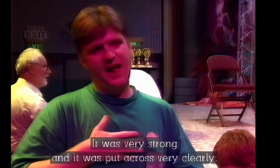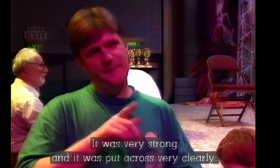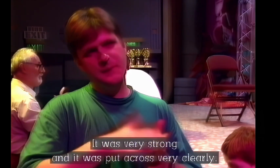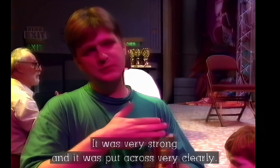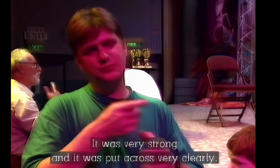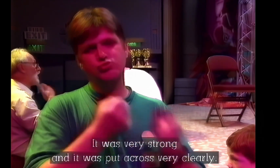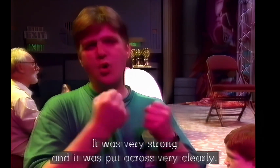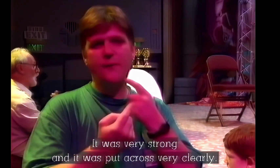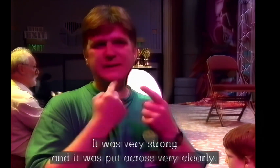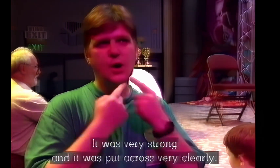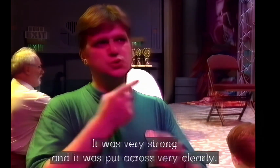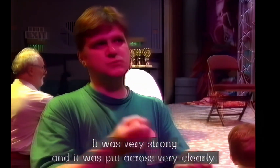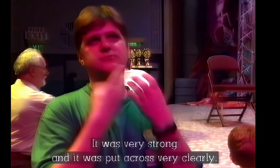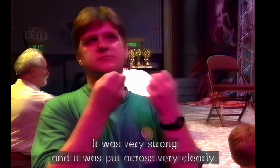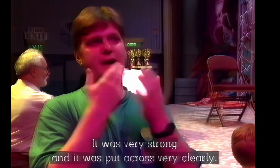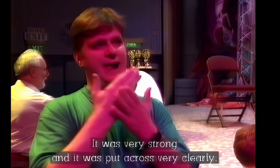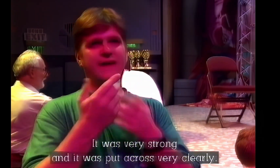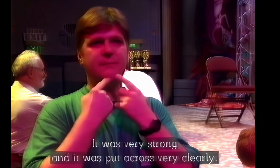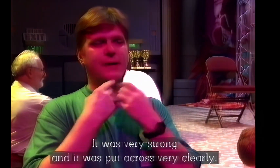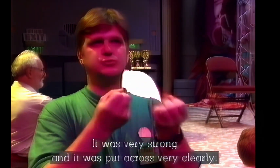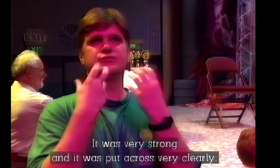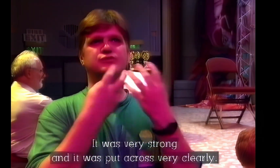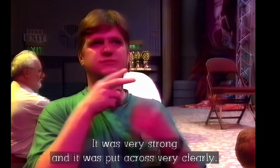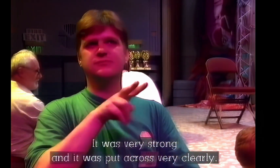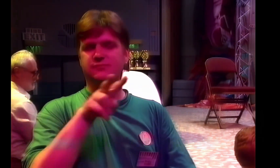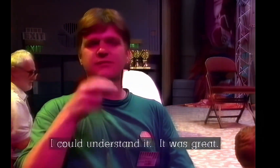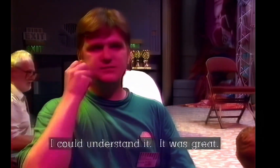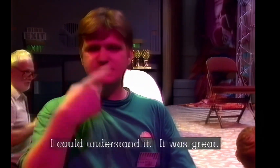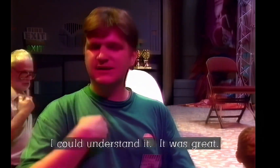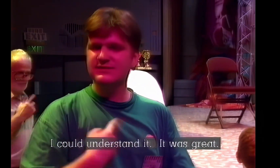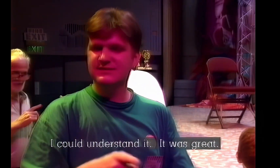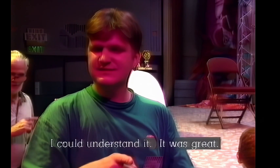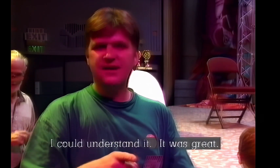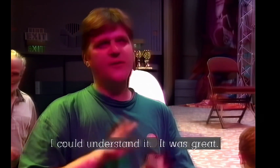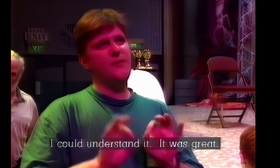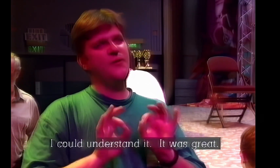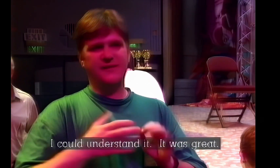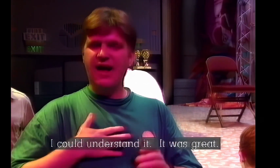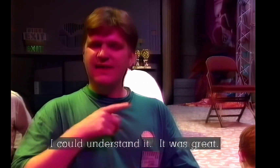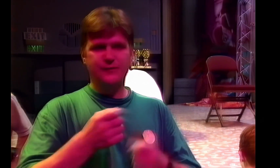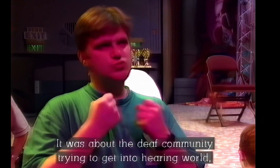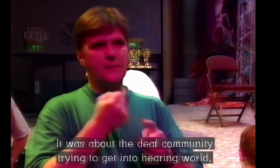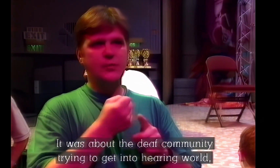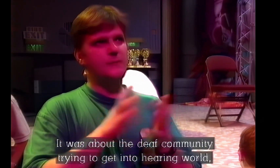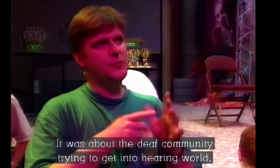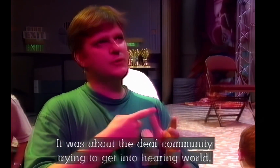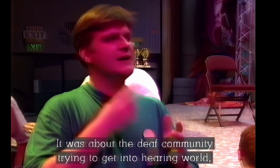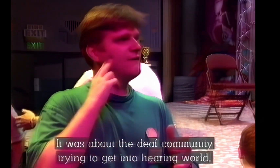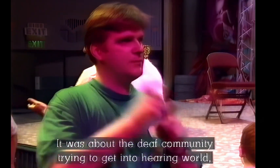that because it was very strong in what it was saying, and it was put across very clearly, and I could understand it. It was great. It was talking about the deaf community